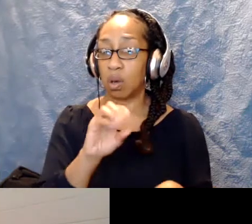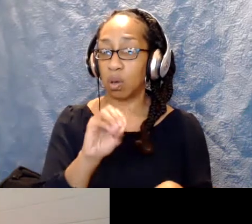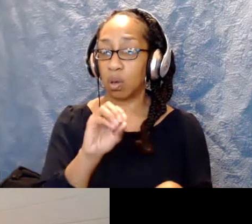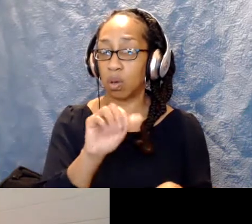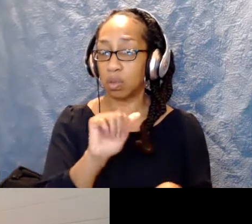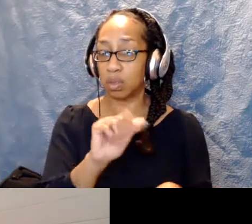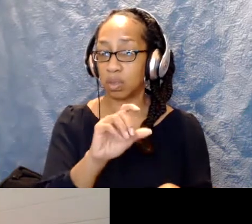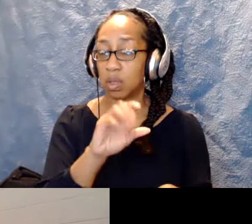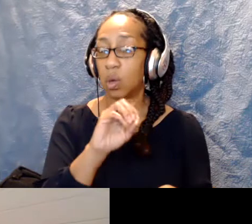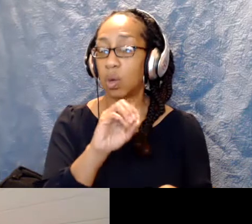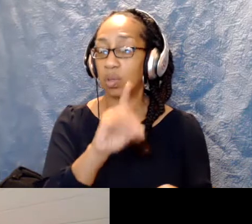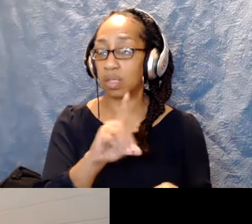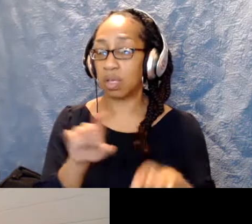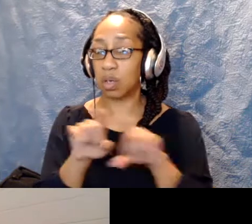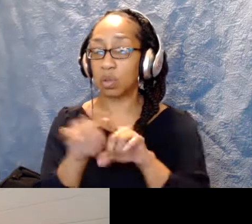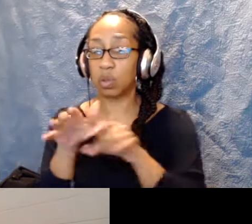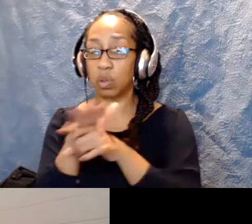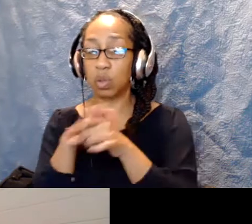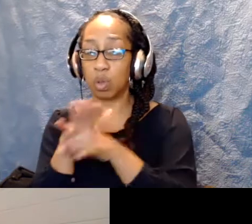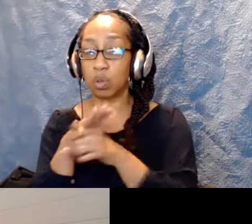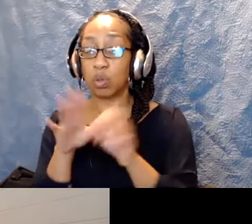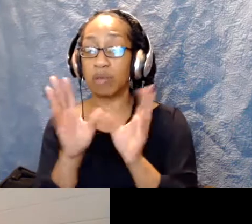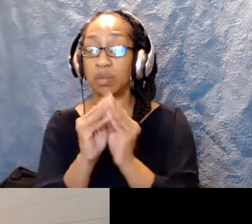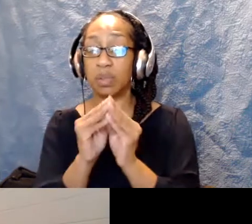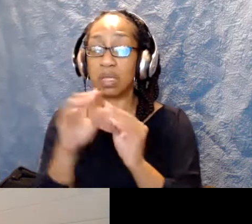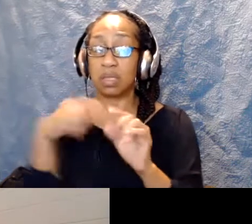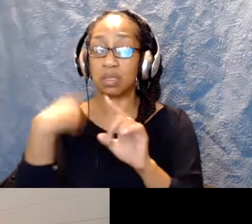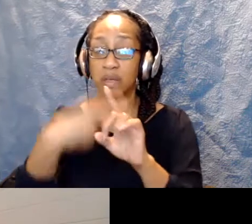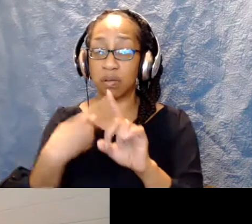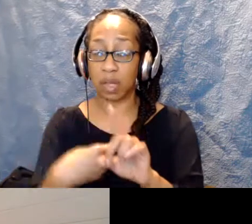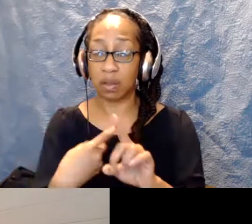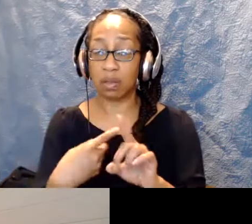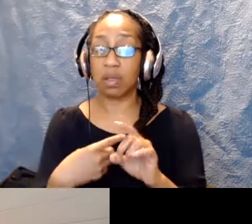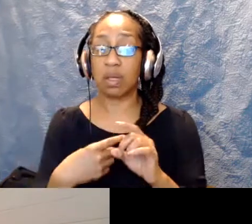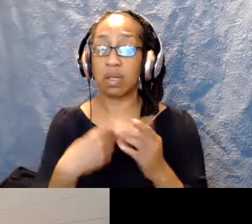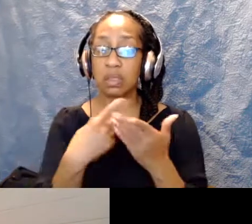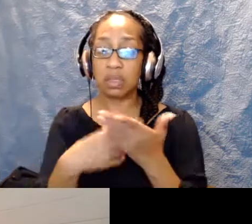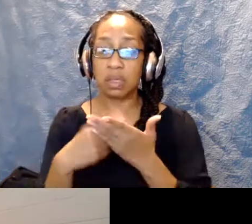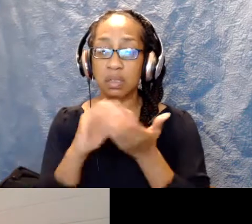part of this team. And we meet monthly to talk about how we can better support